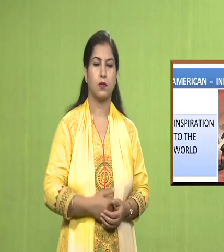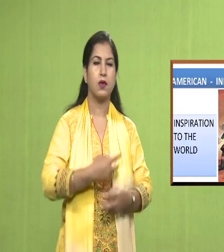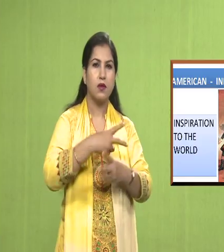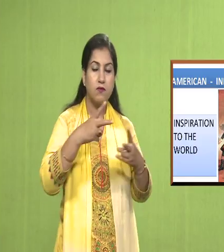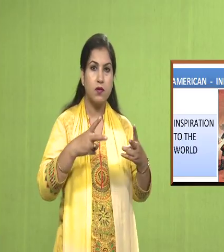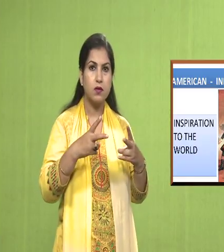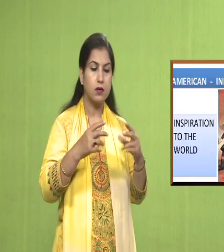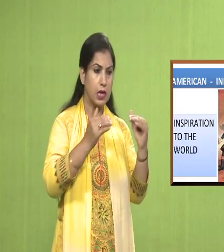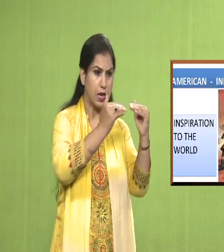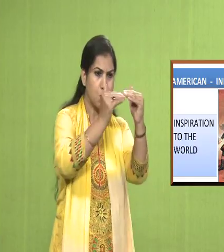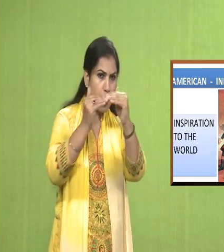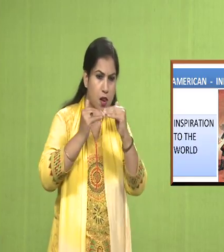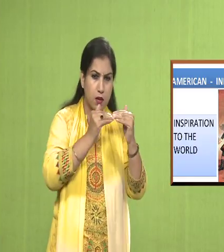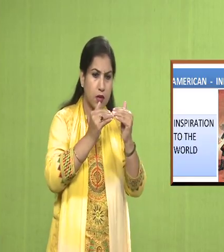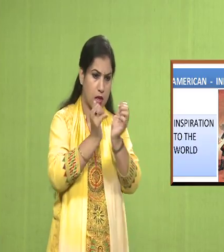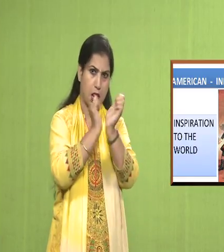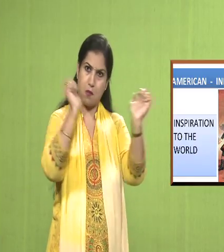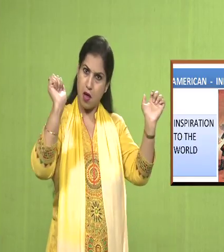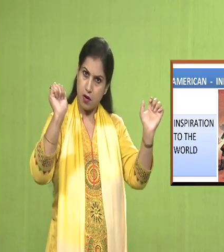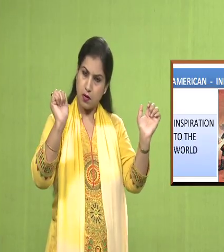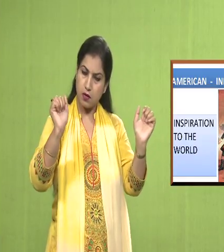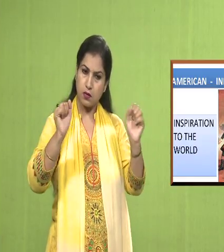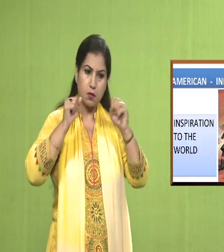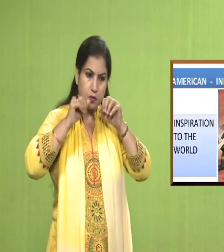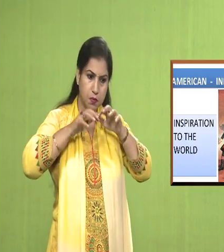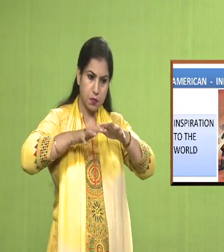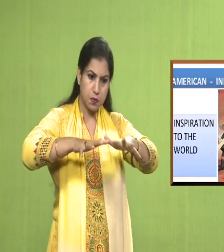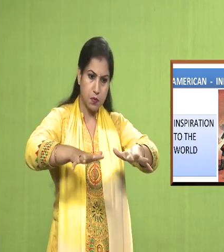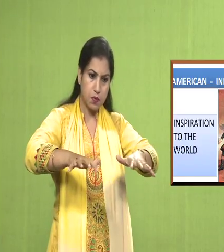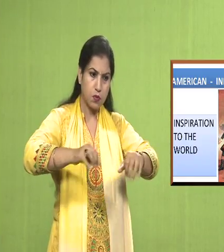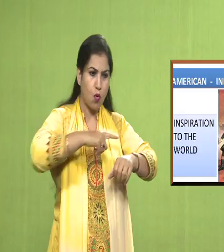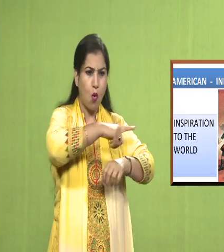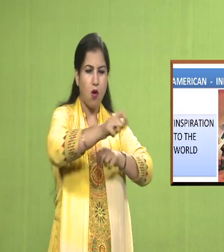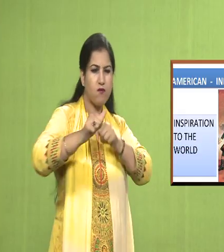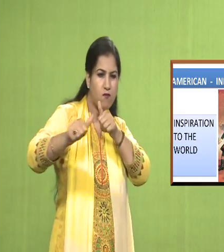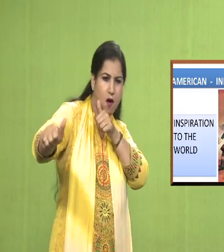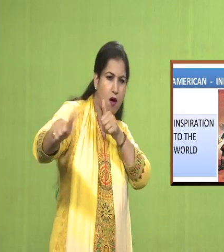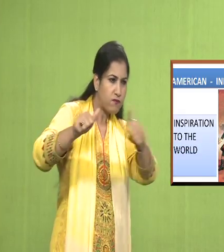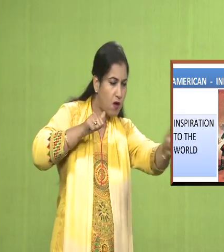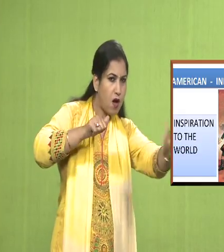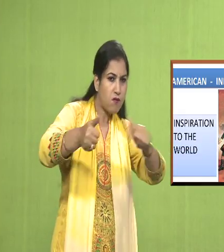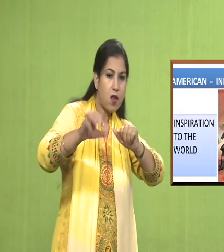Ideas of equality and liberty spread to faraway countries.